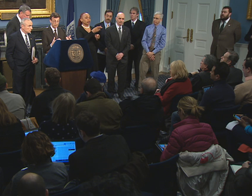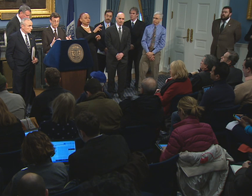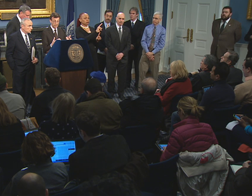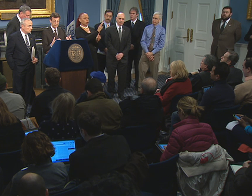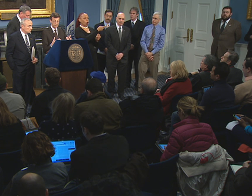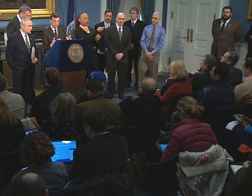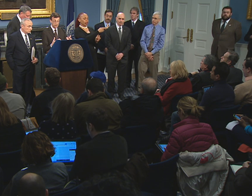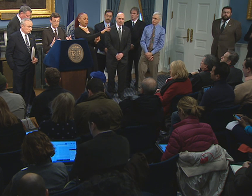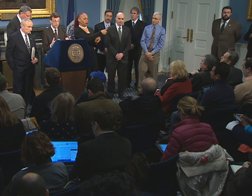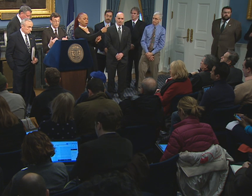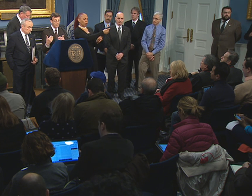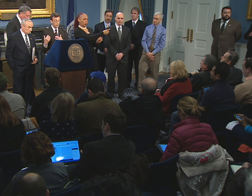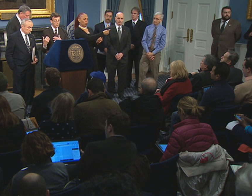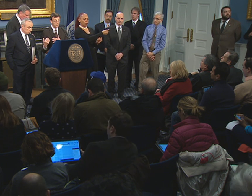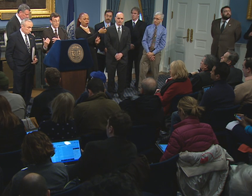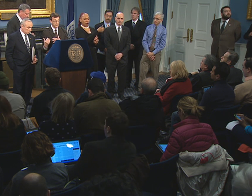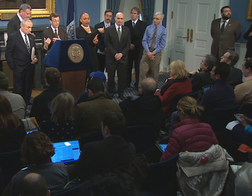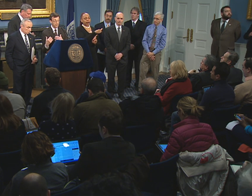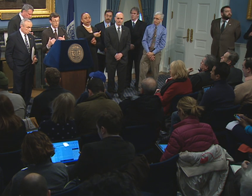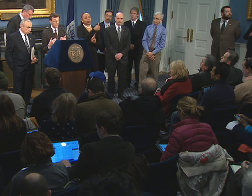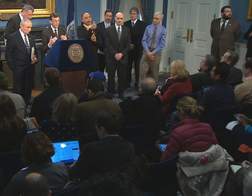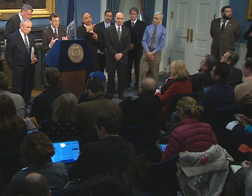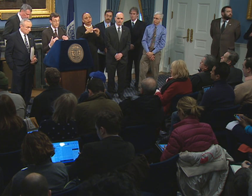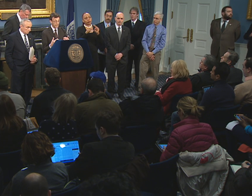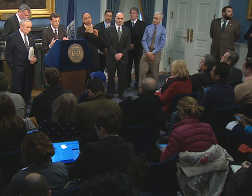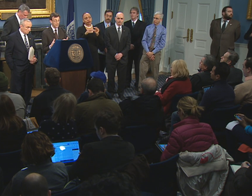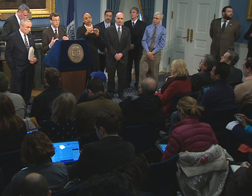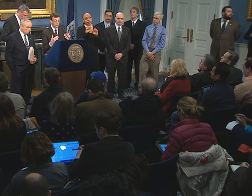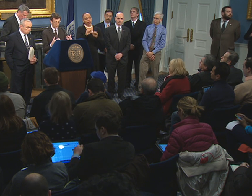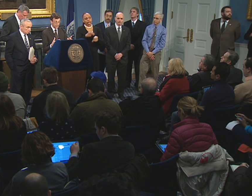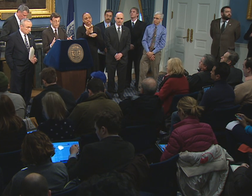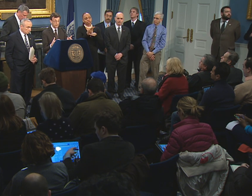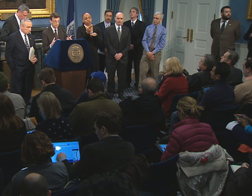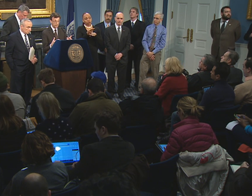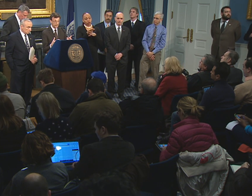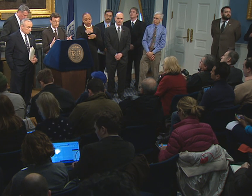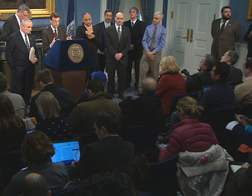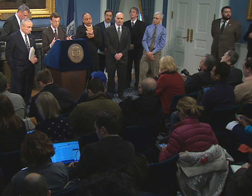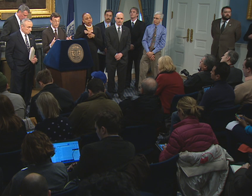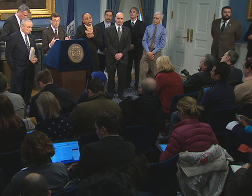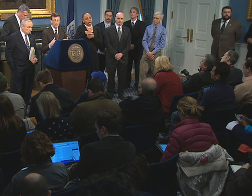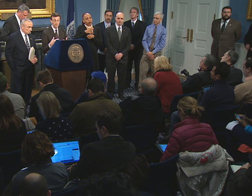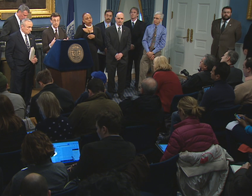other items that we can use. We have some affordable housing in the area that we will attempt to